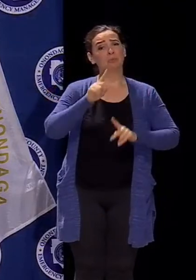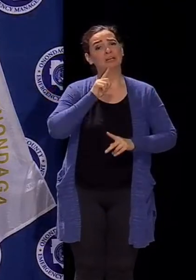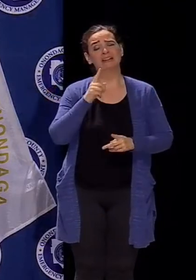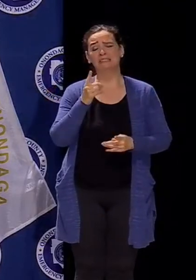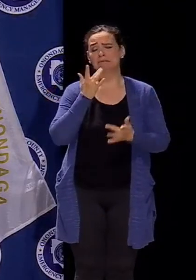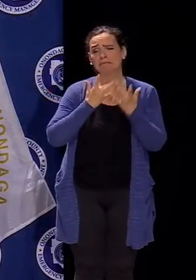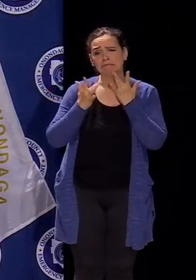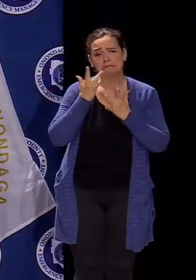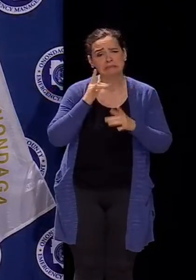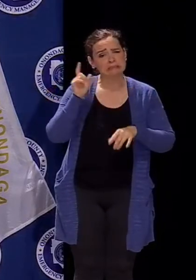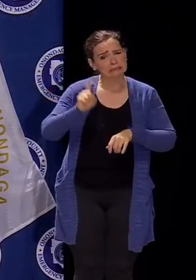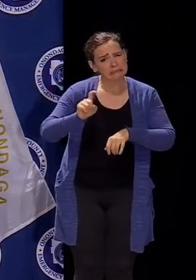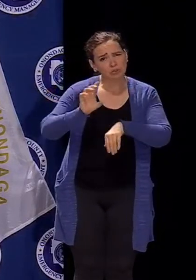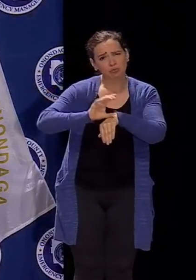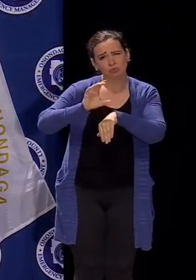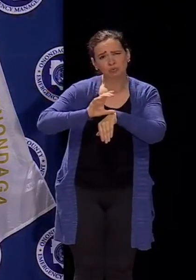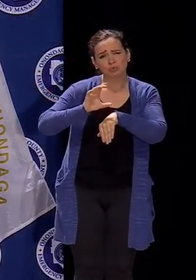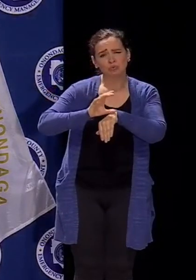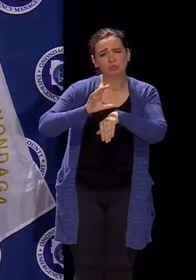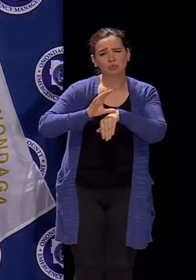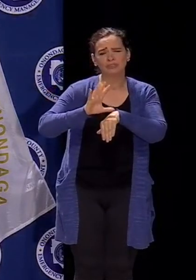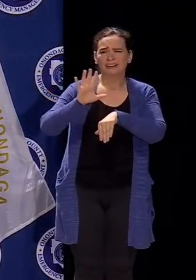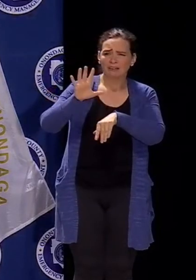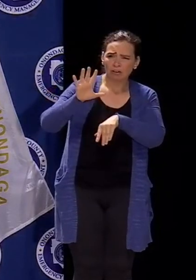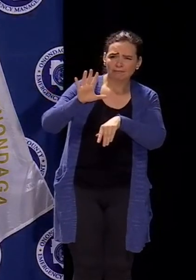go to church, go to their synagogue, go to their mosque